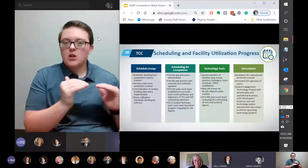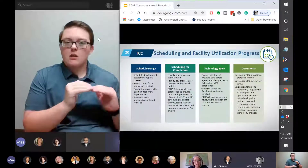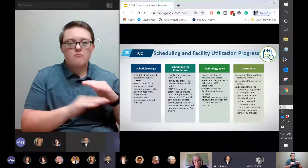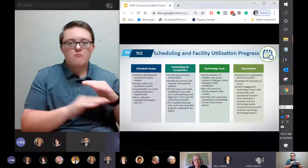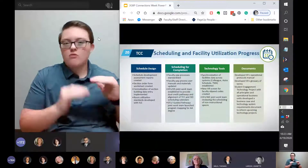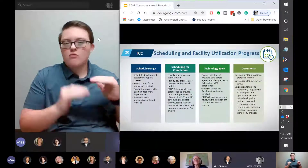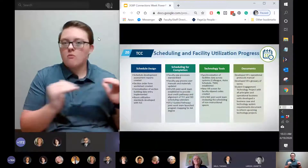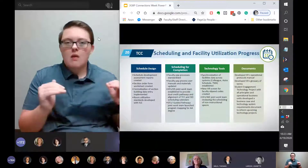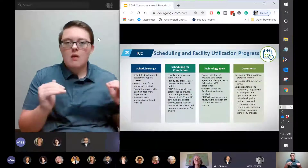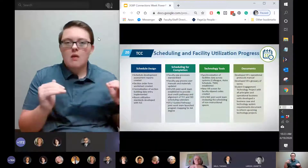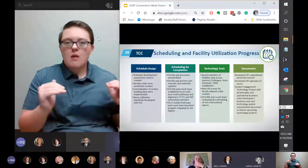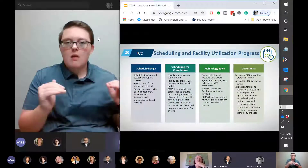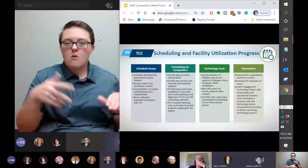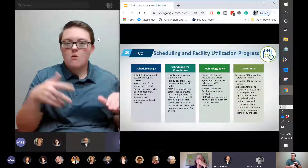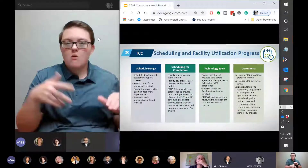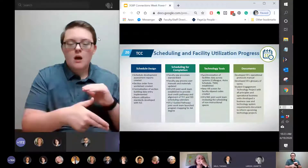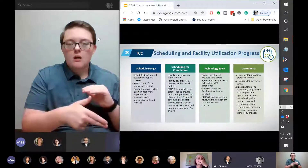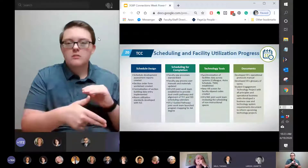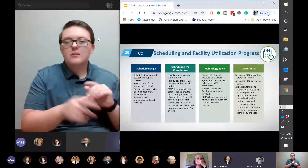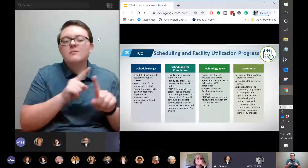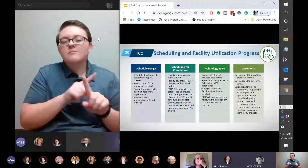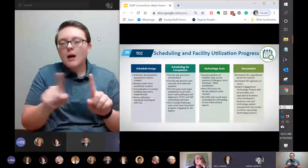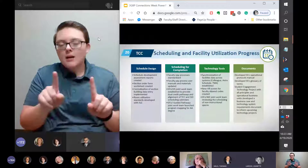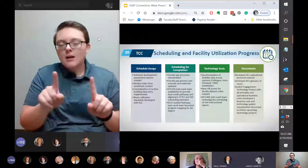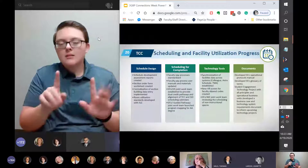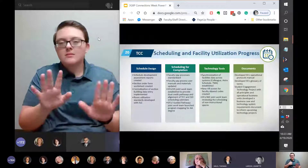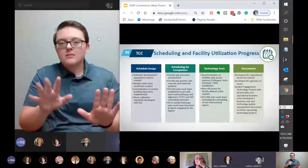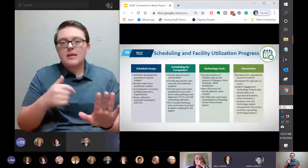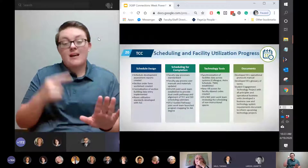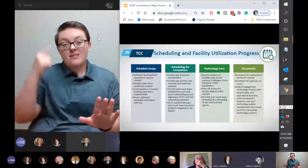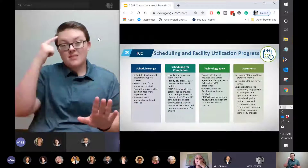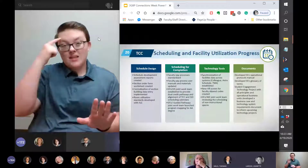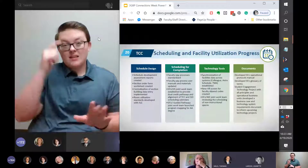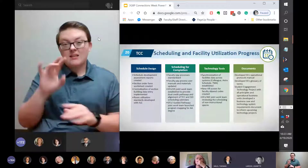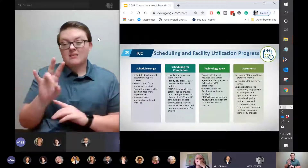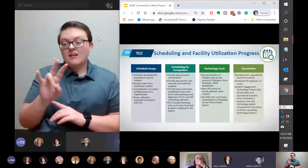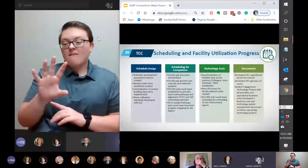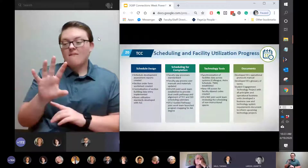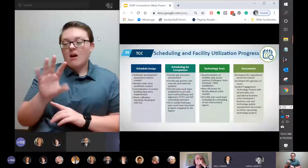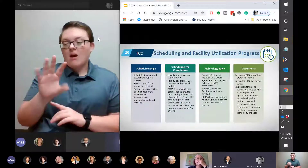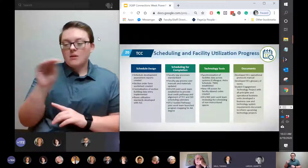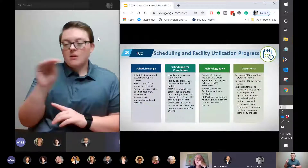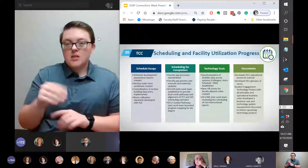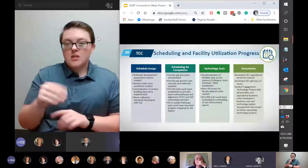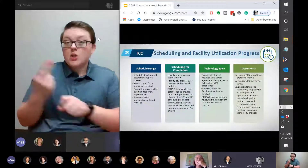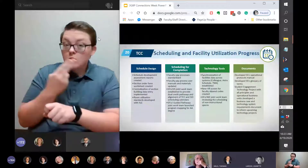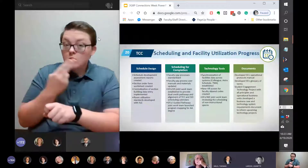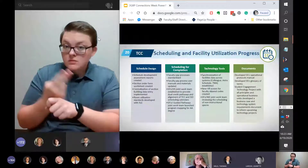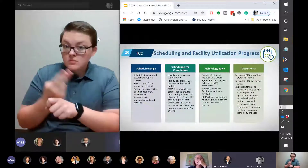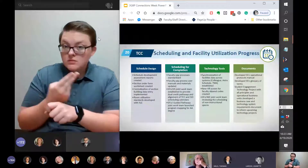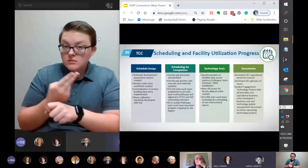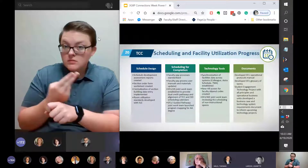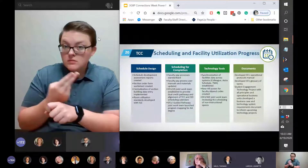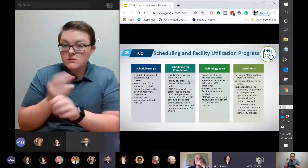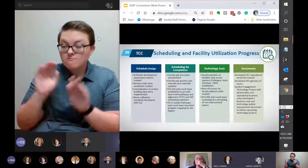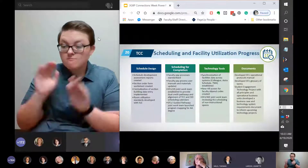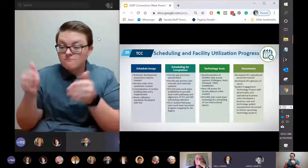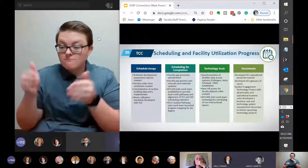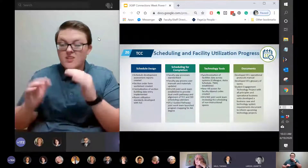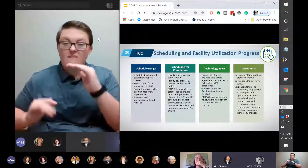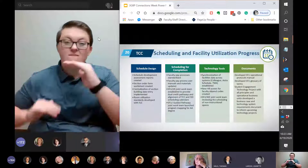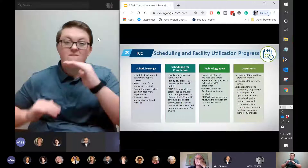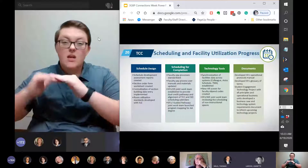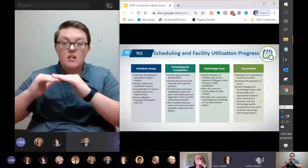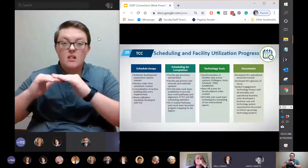on that. But that I do believe that the 75% use fill rate